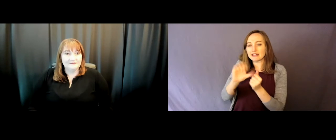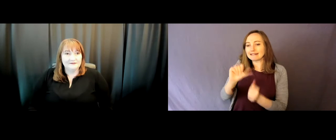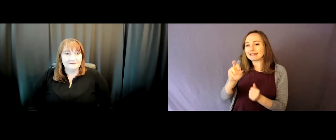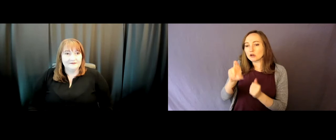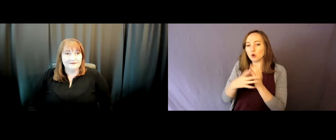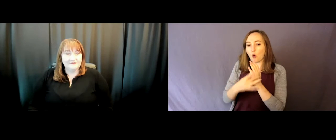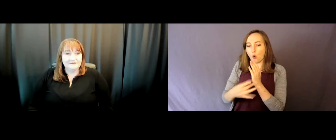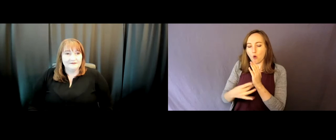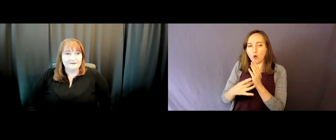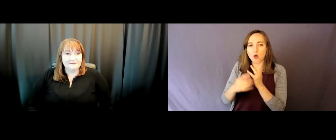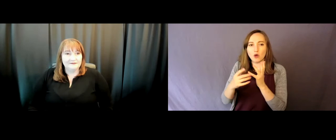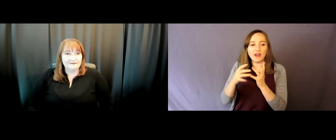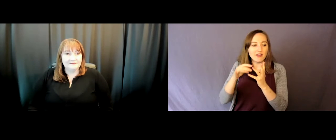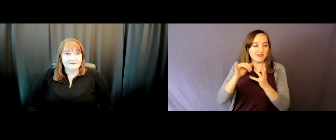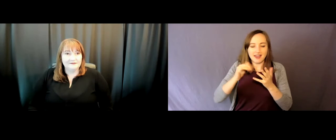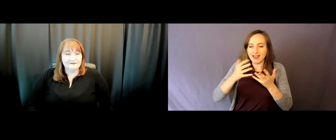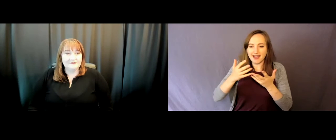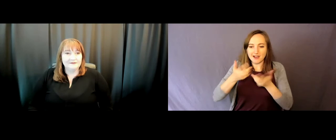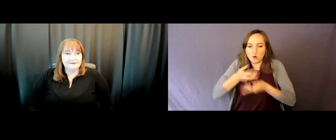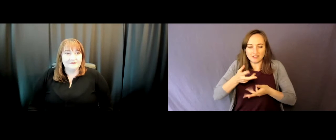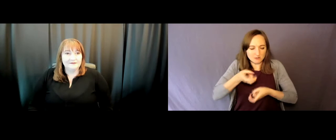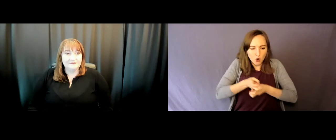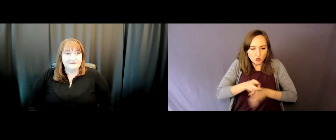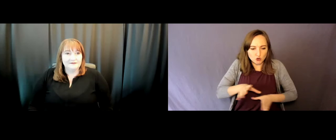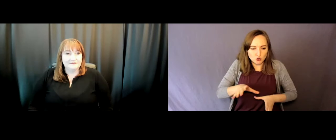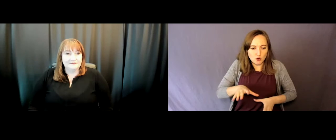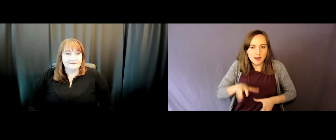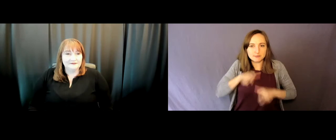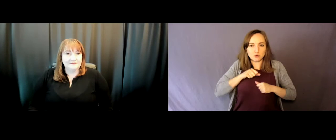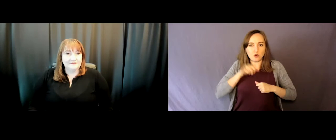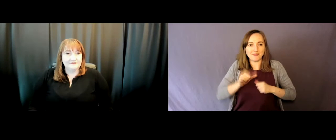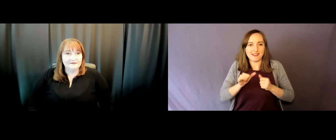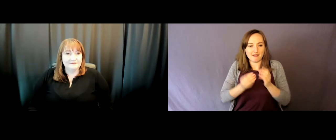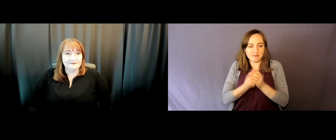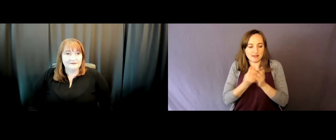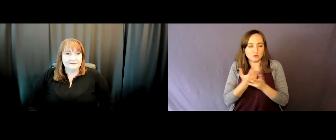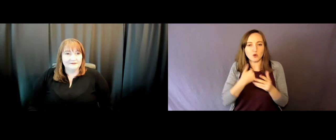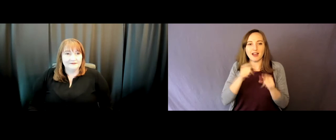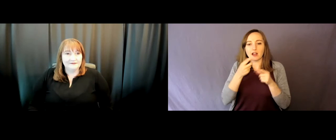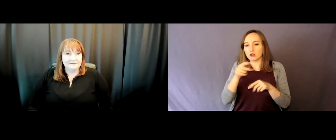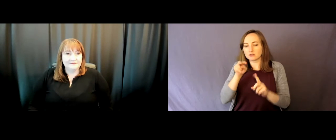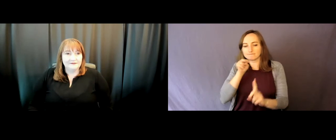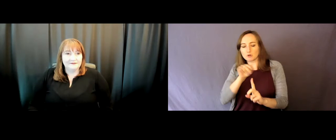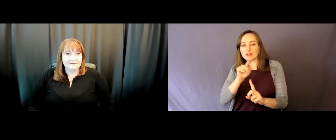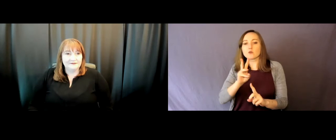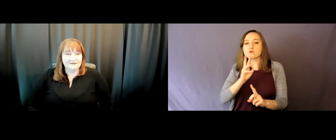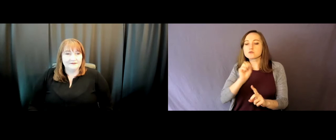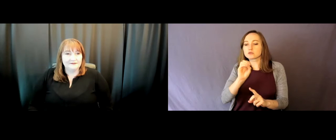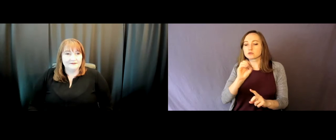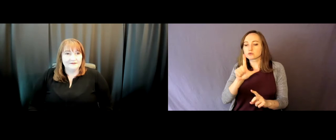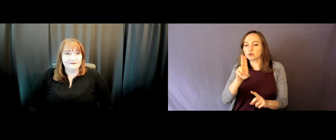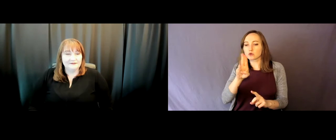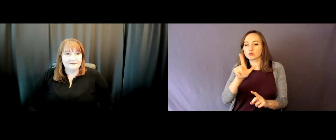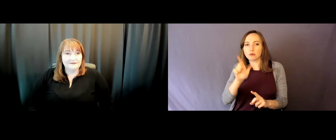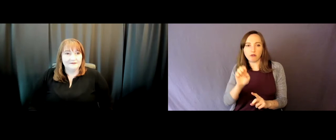that gives you a hard time absorbing the actual plant. So I always look for water solubility, those